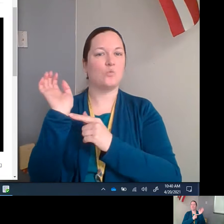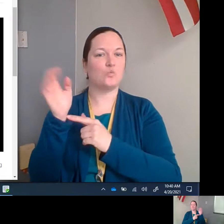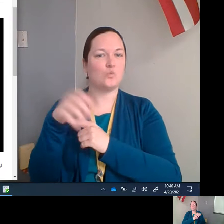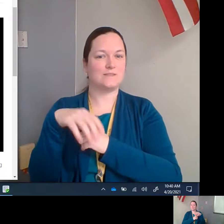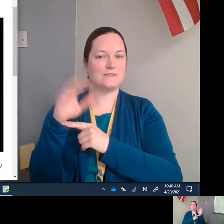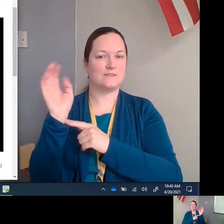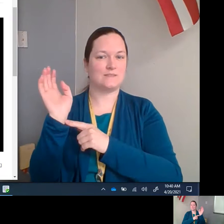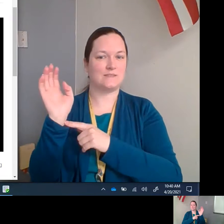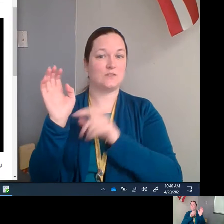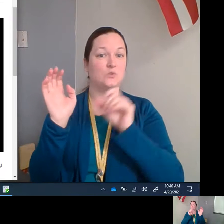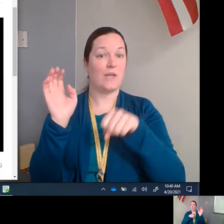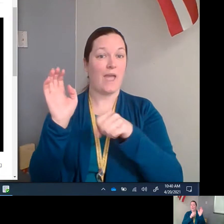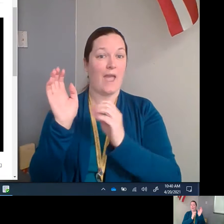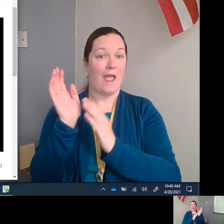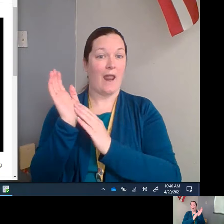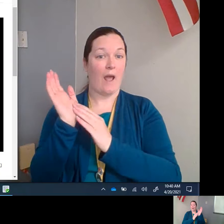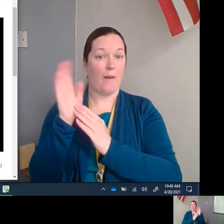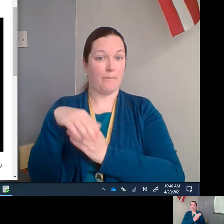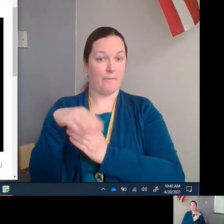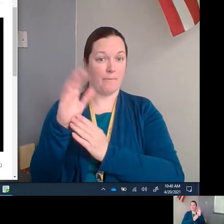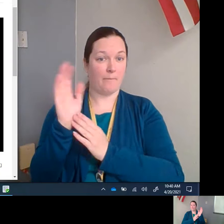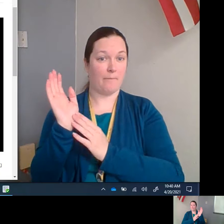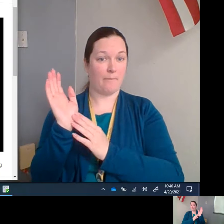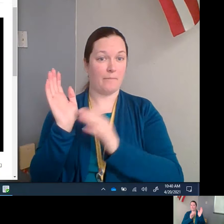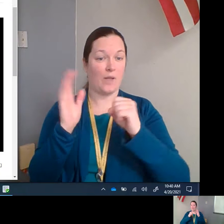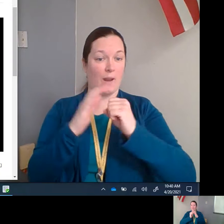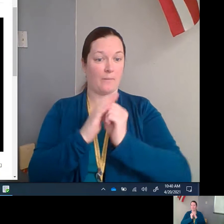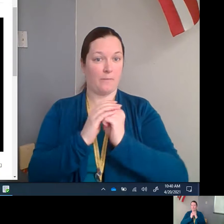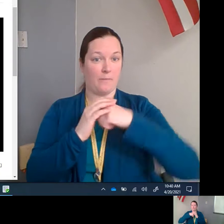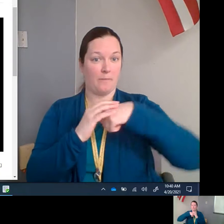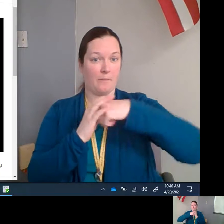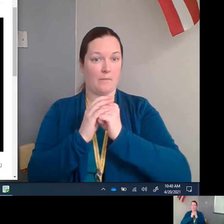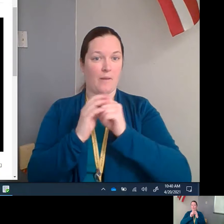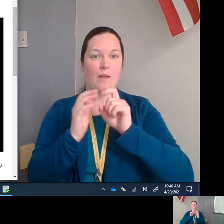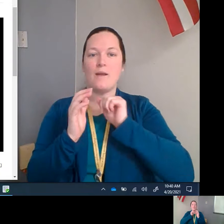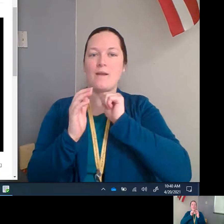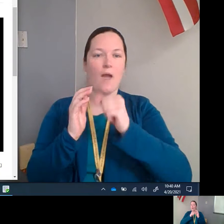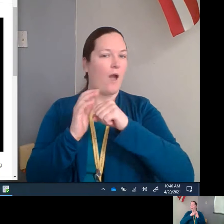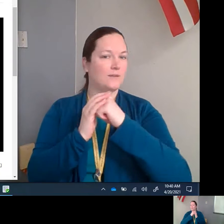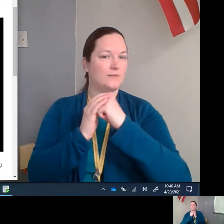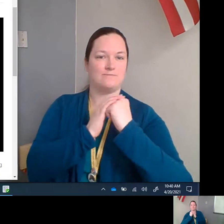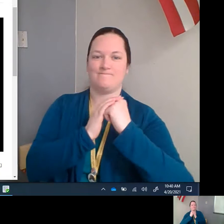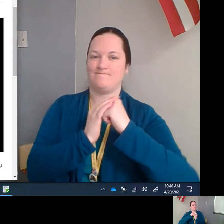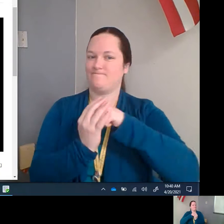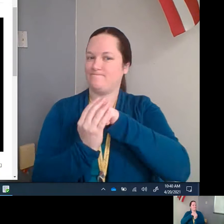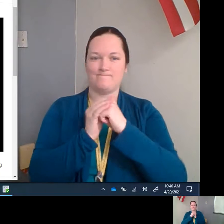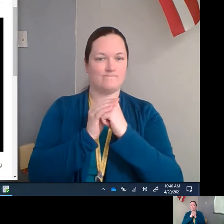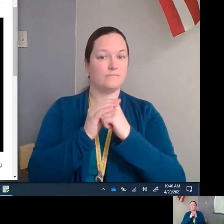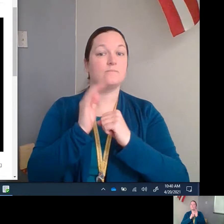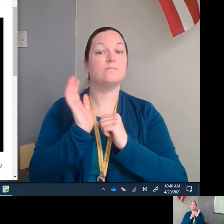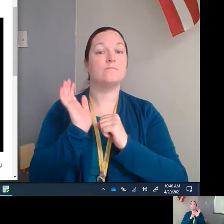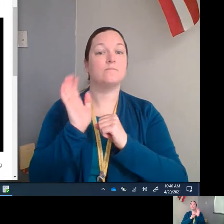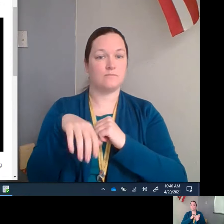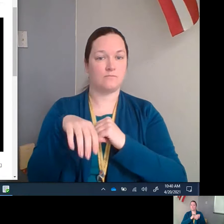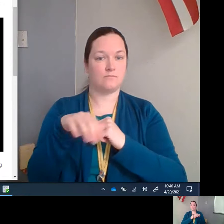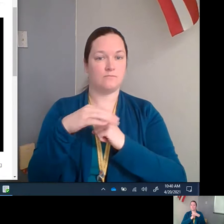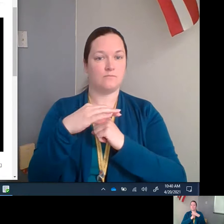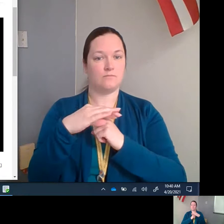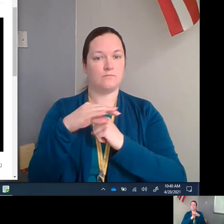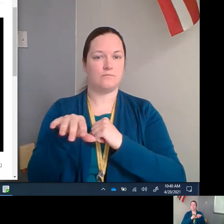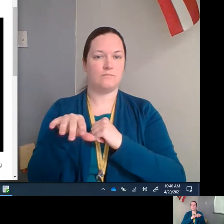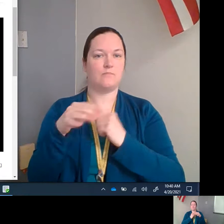And so what that wrist bone gives me is it's going to give me the ability to do this flexion, extension, and then I'm also going to be adduct and abduct,